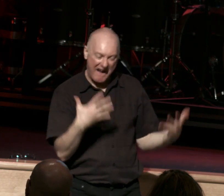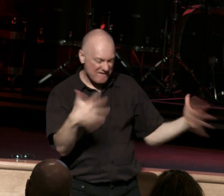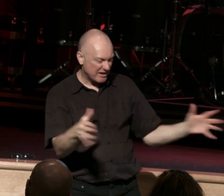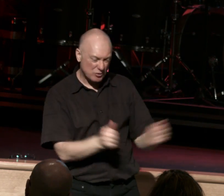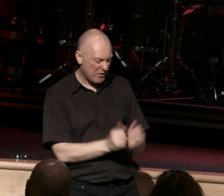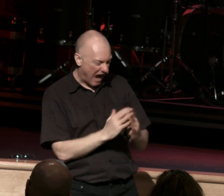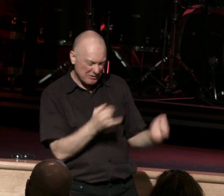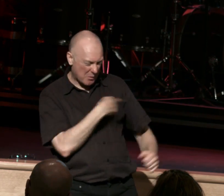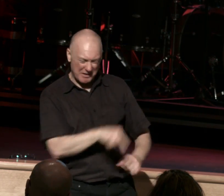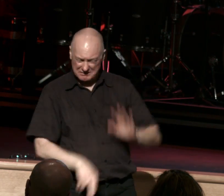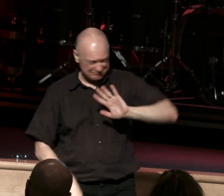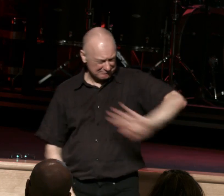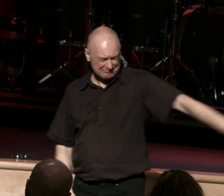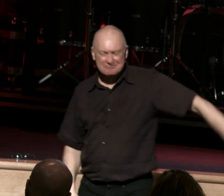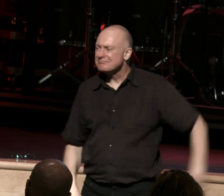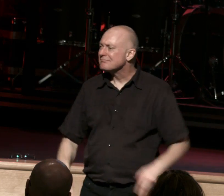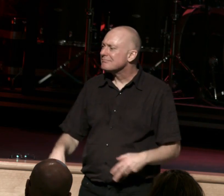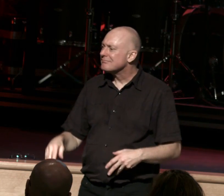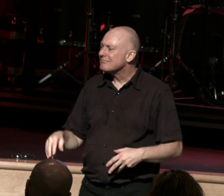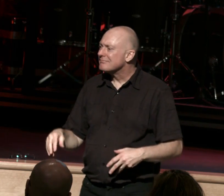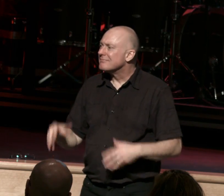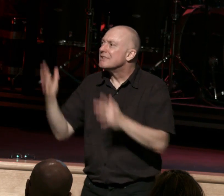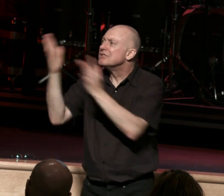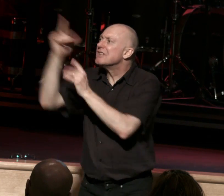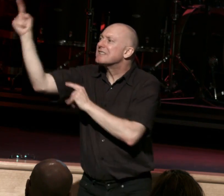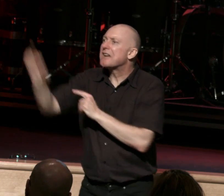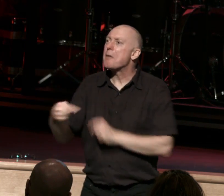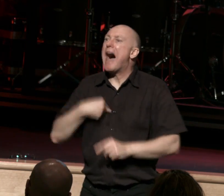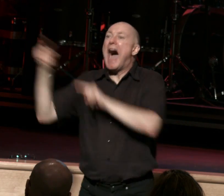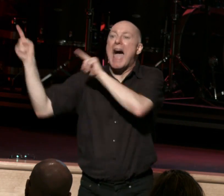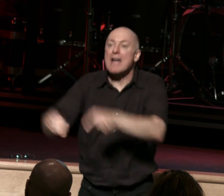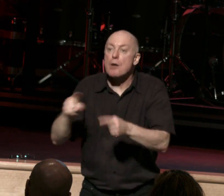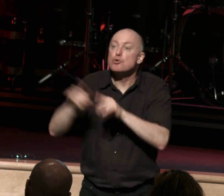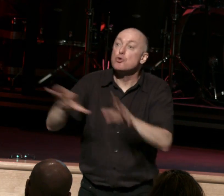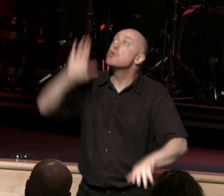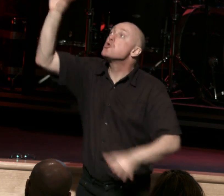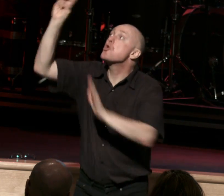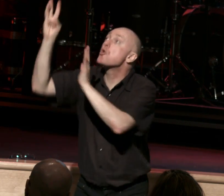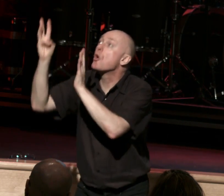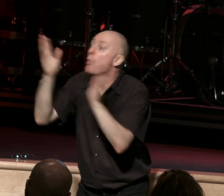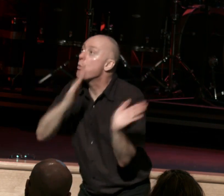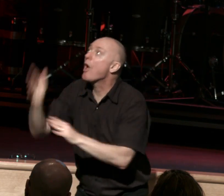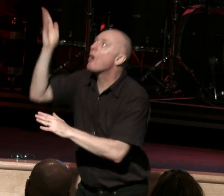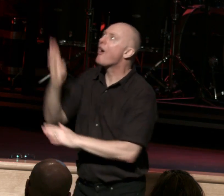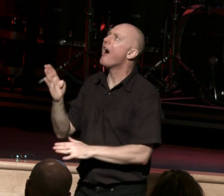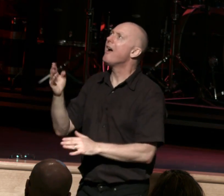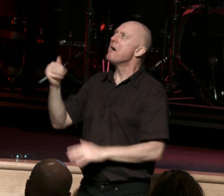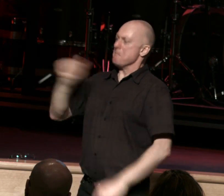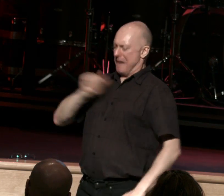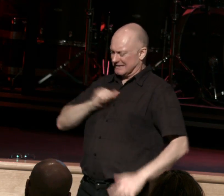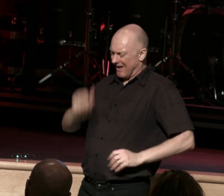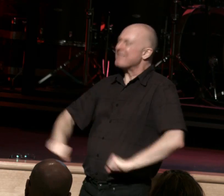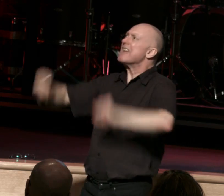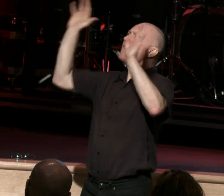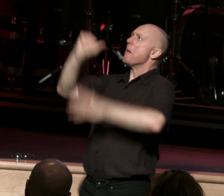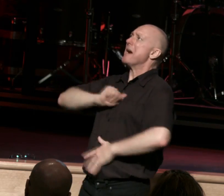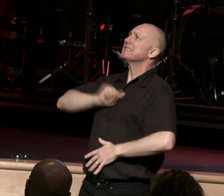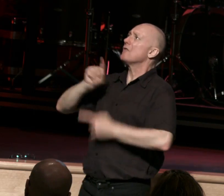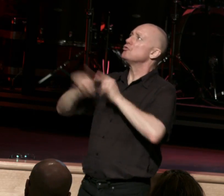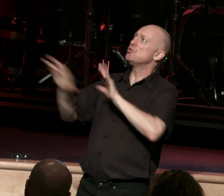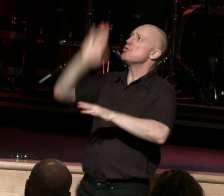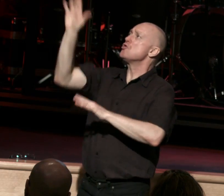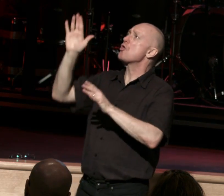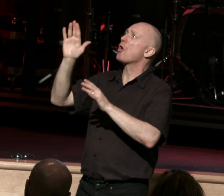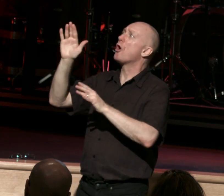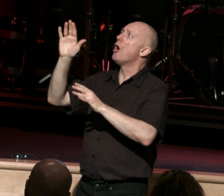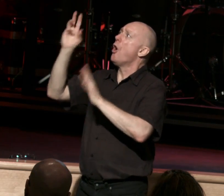saying, I'm done with ritual, coming relationship. Jesus Christ himself saying, I've come to do your will, O God, where I myself will give of myself